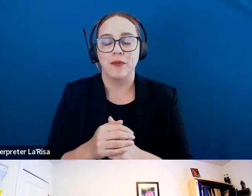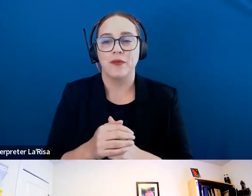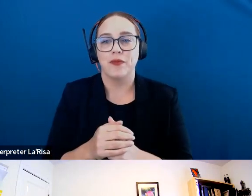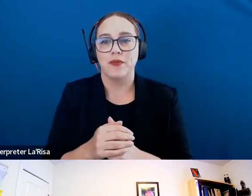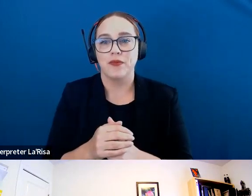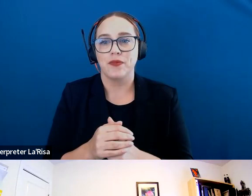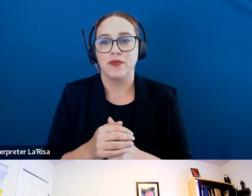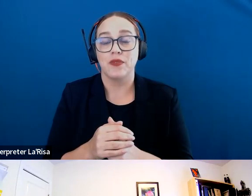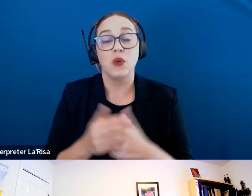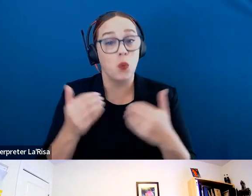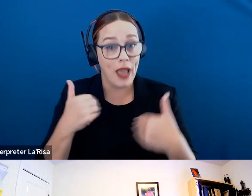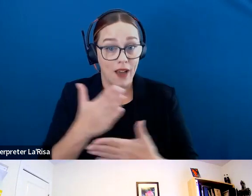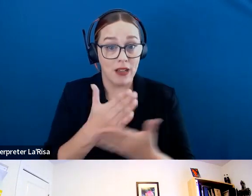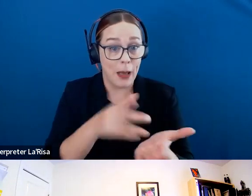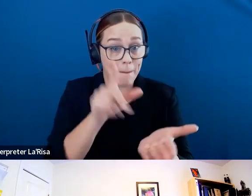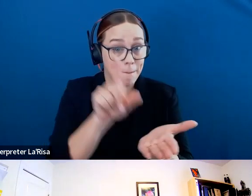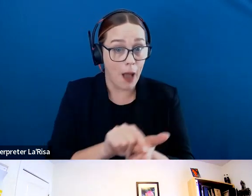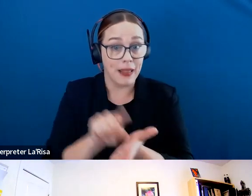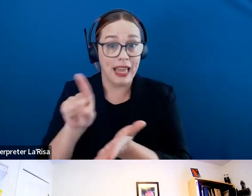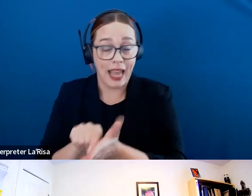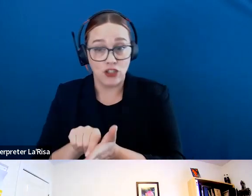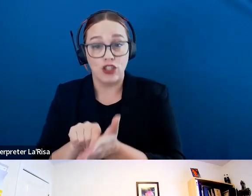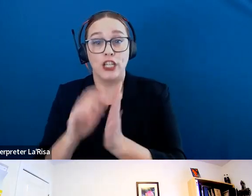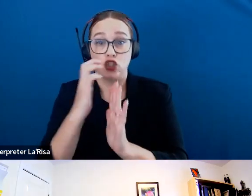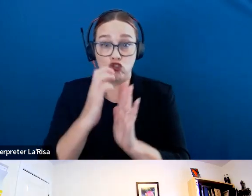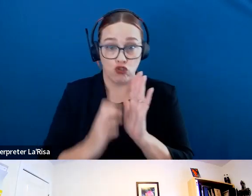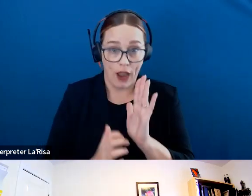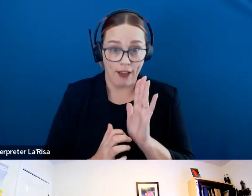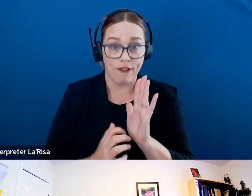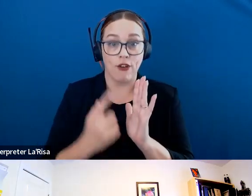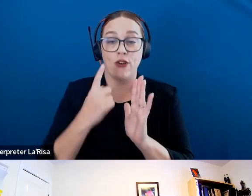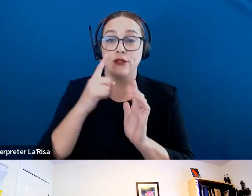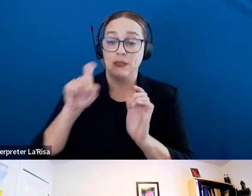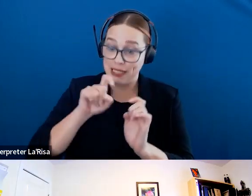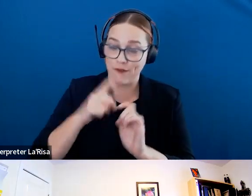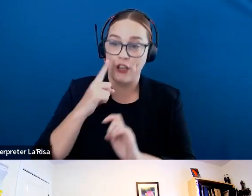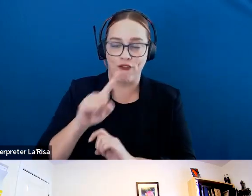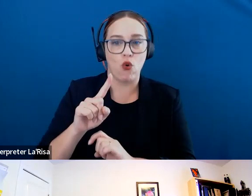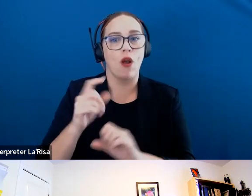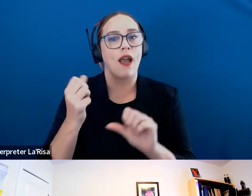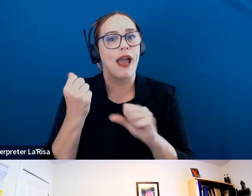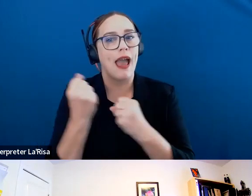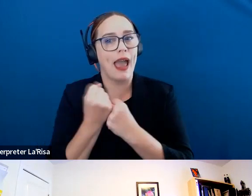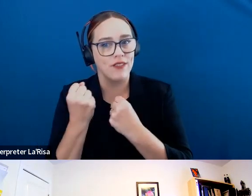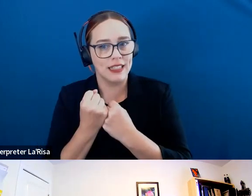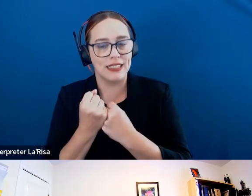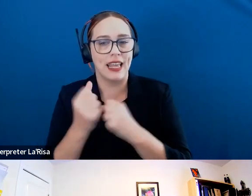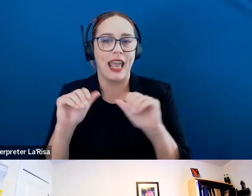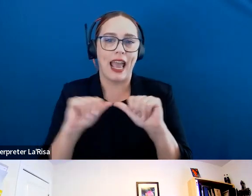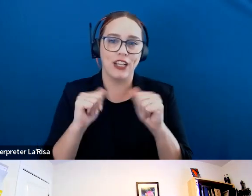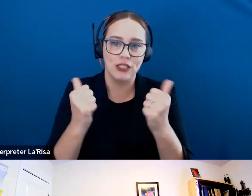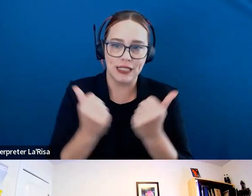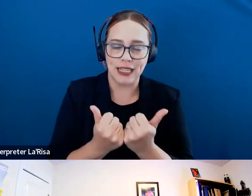of publications that were drafted specifically for protection and advocacy agencies by Ruby Moore from the GAO,